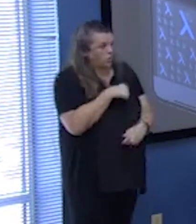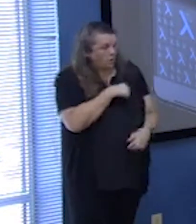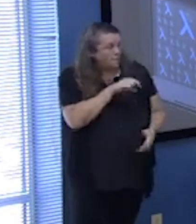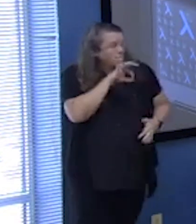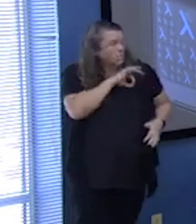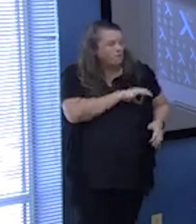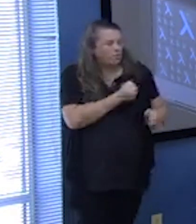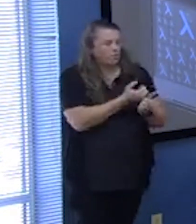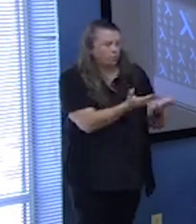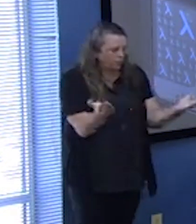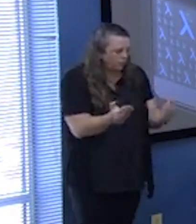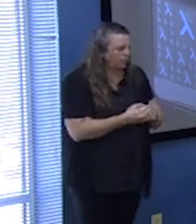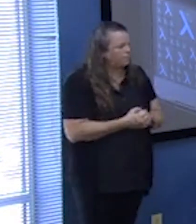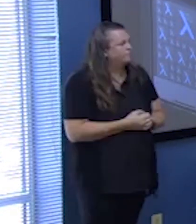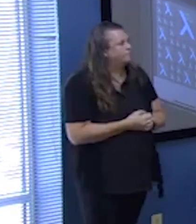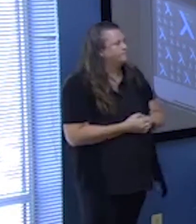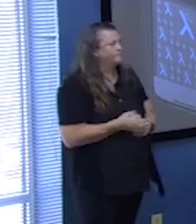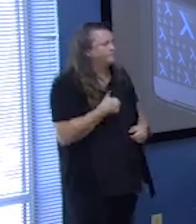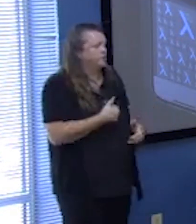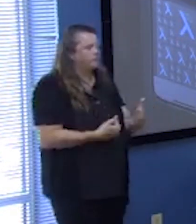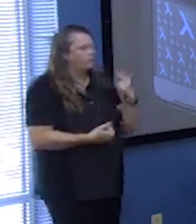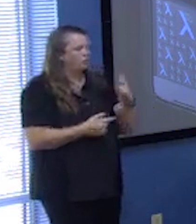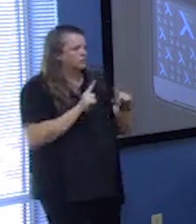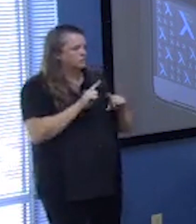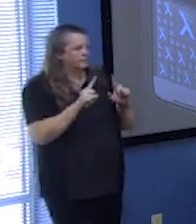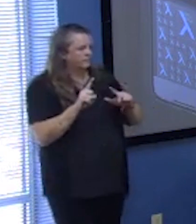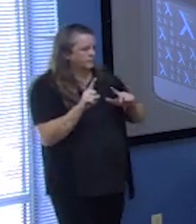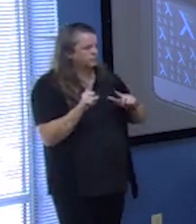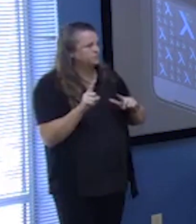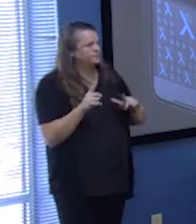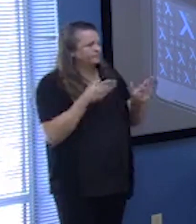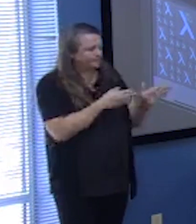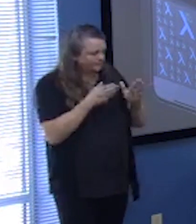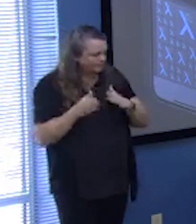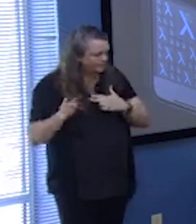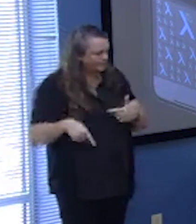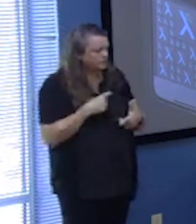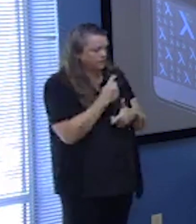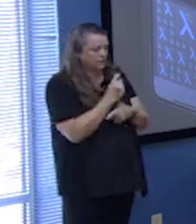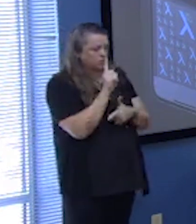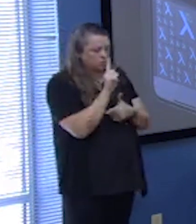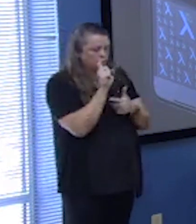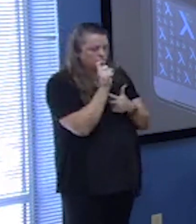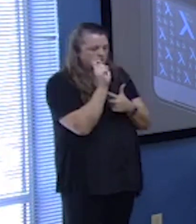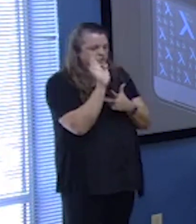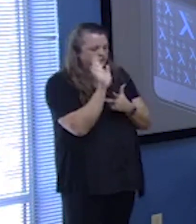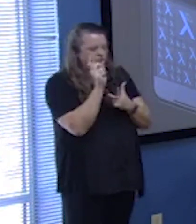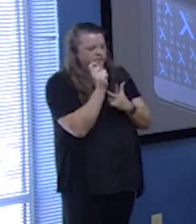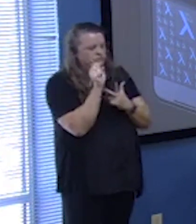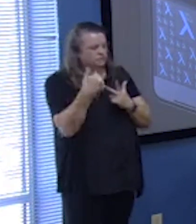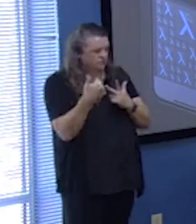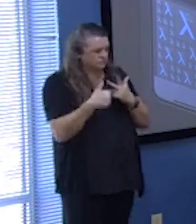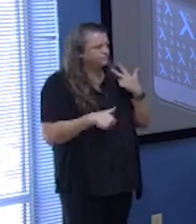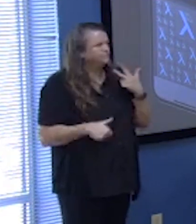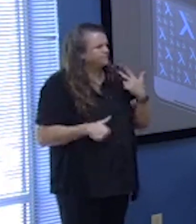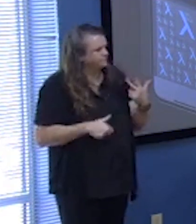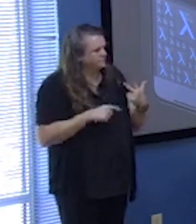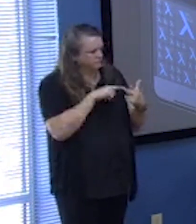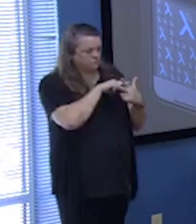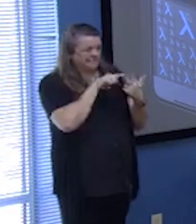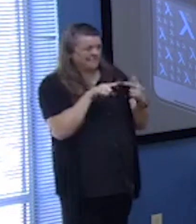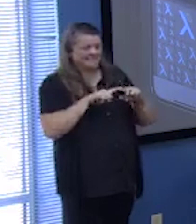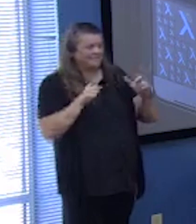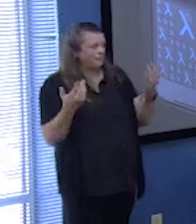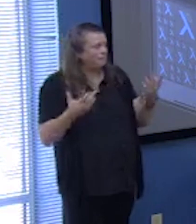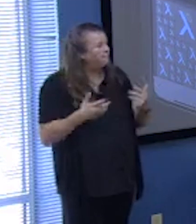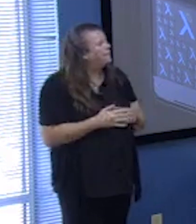Okay? We have three different platforms, the X1, the X5, the X10. The differences are very simple.